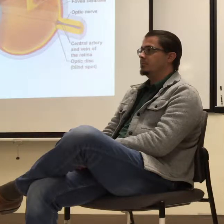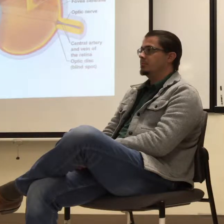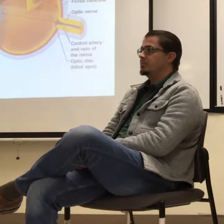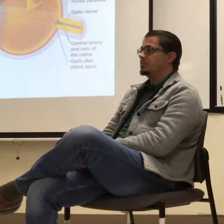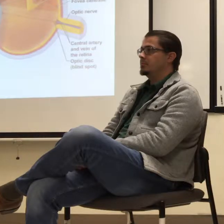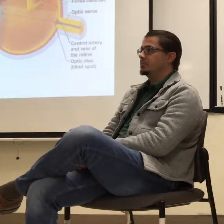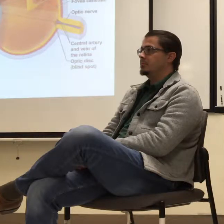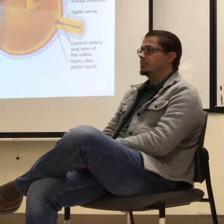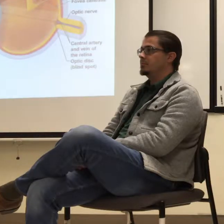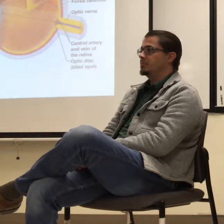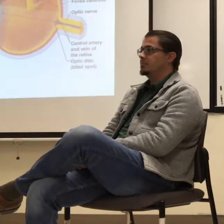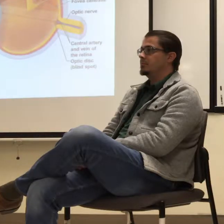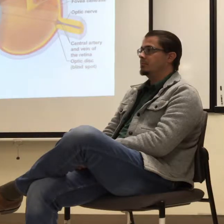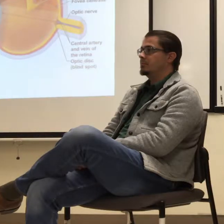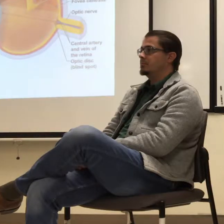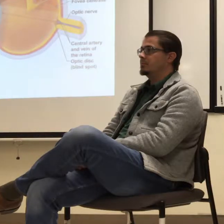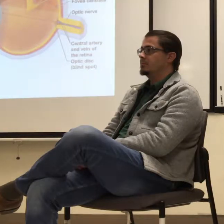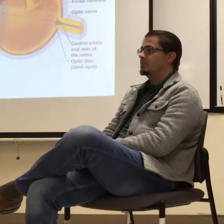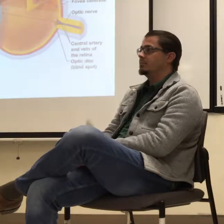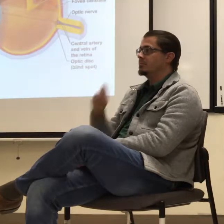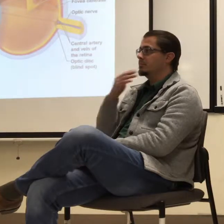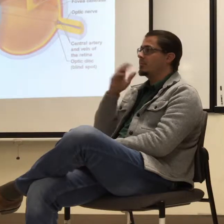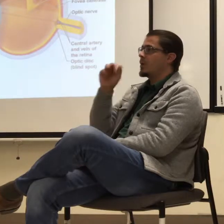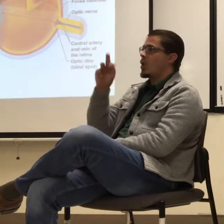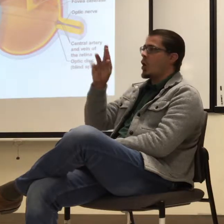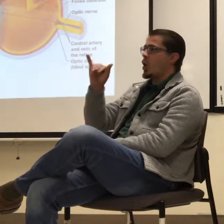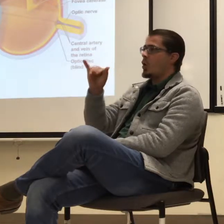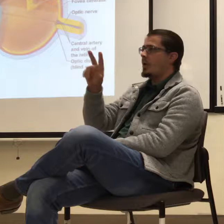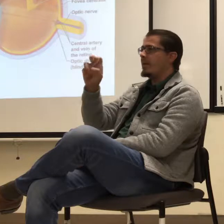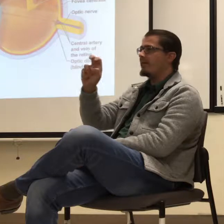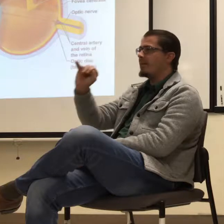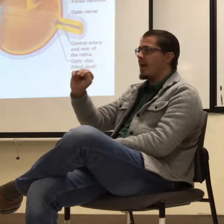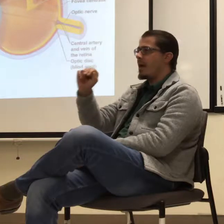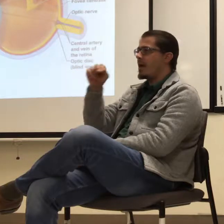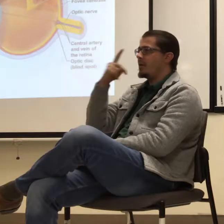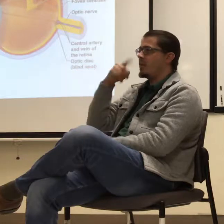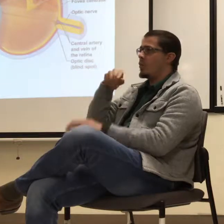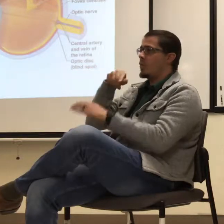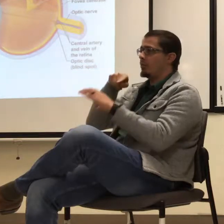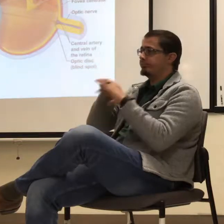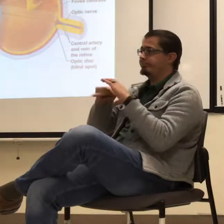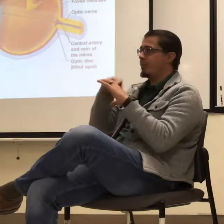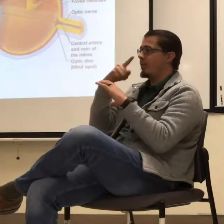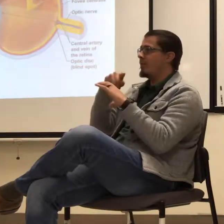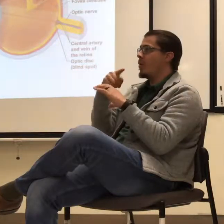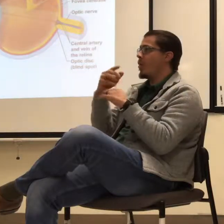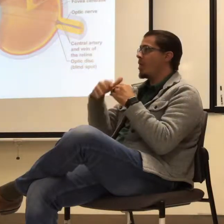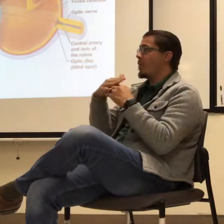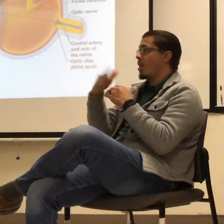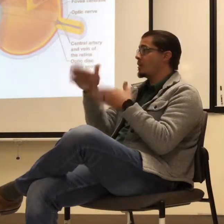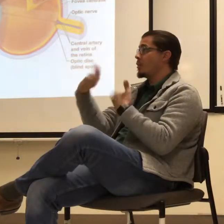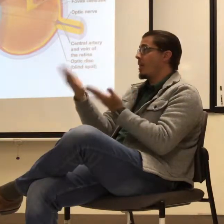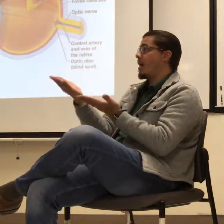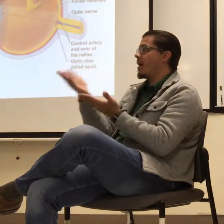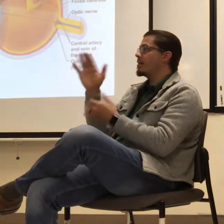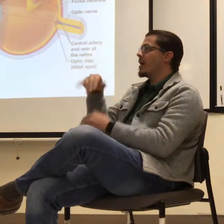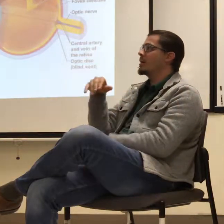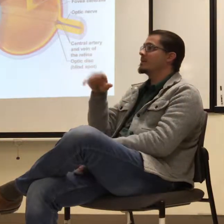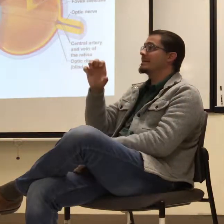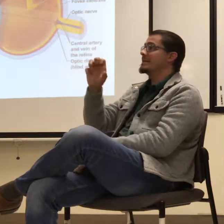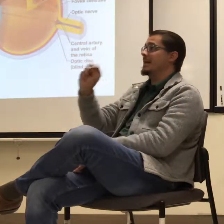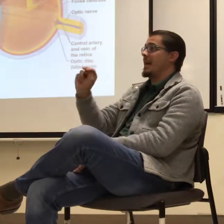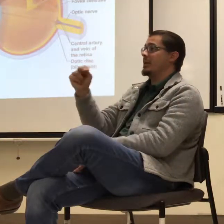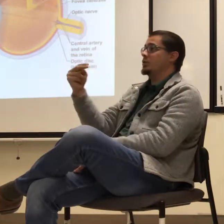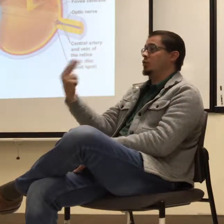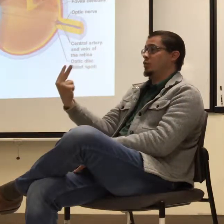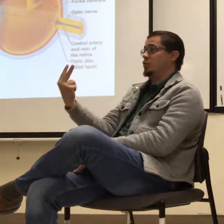I'll just draw some arteries and veins coming in there for the blood supply. But pretty much, that's cranial nerve 2 coming